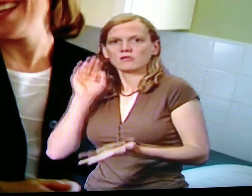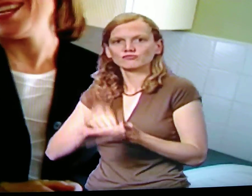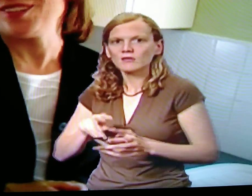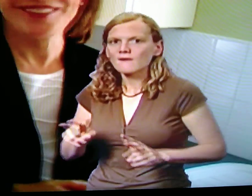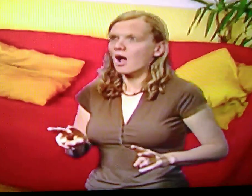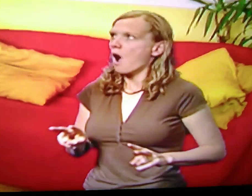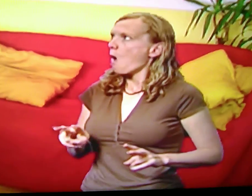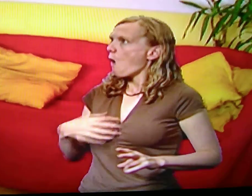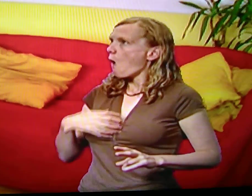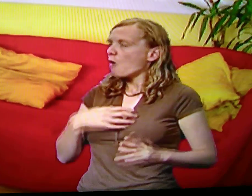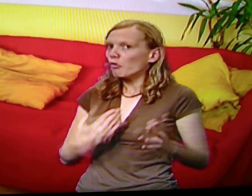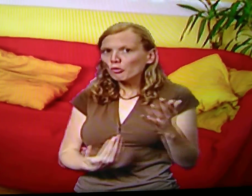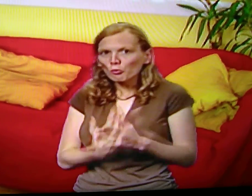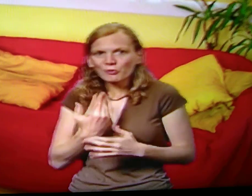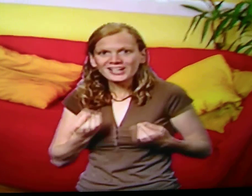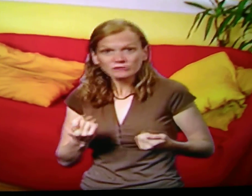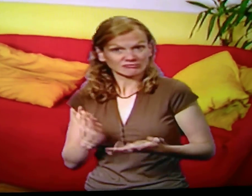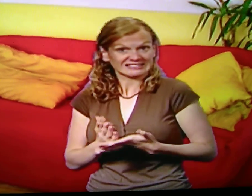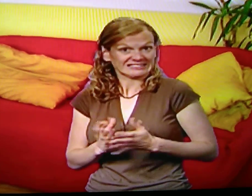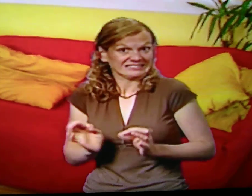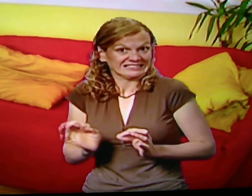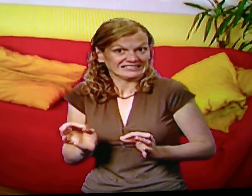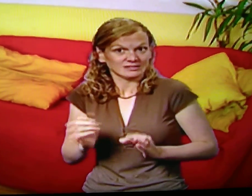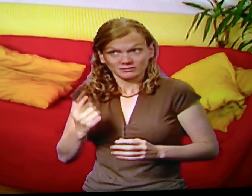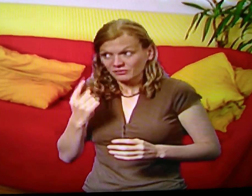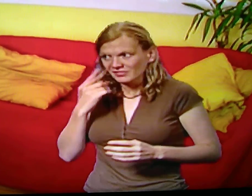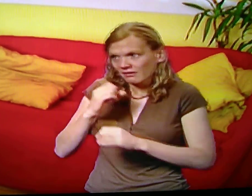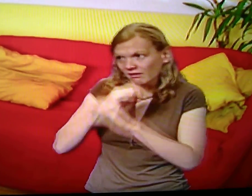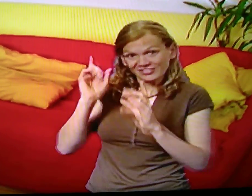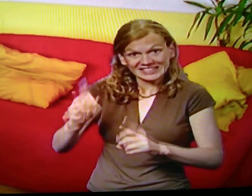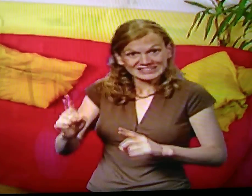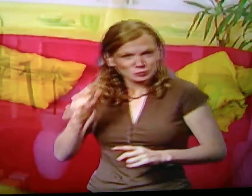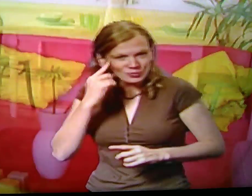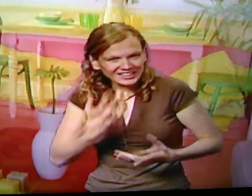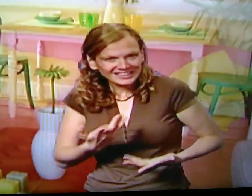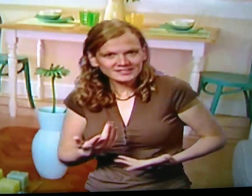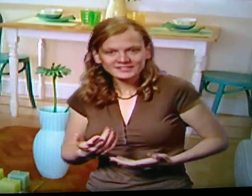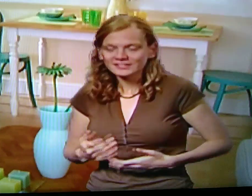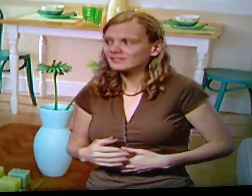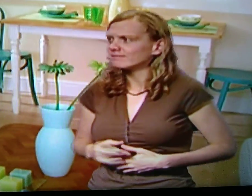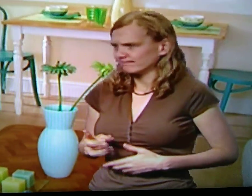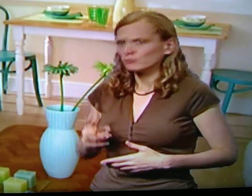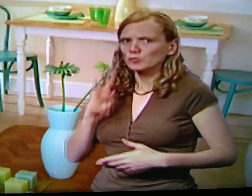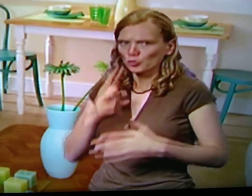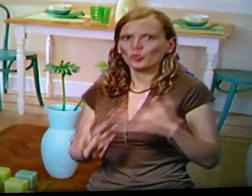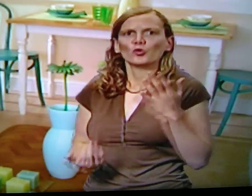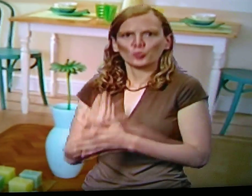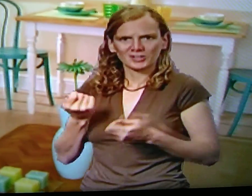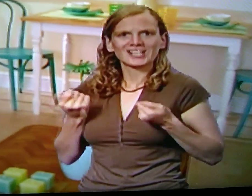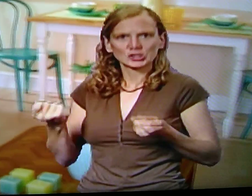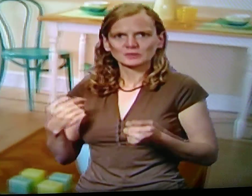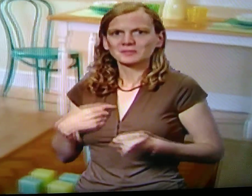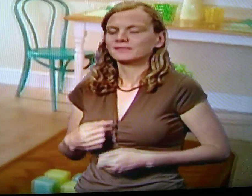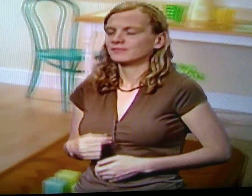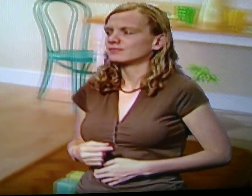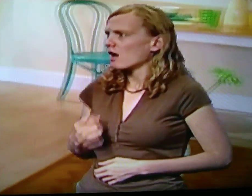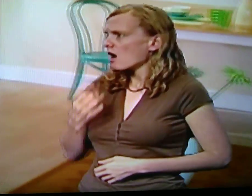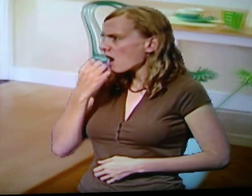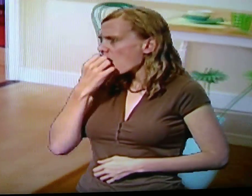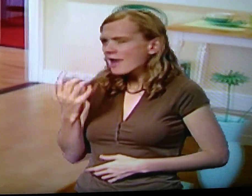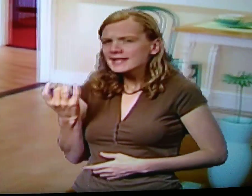Beautiful. That just leaves the lurid yellow living room. For the help of a nice neutral color, and a bit of reordering,